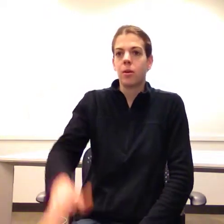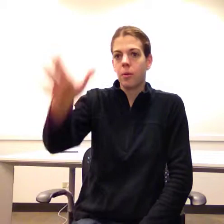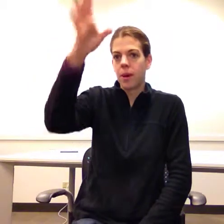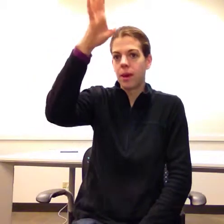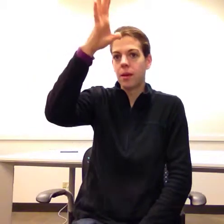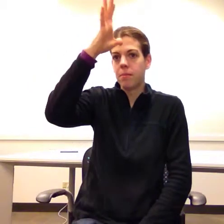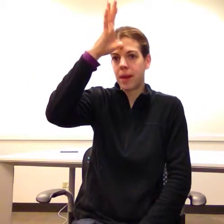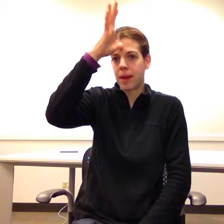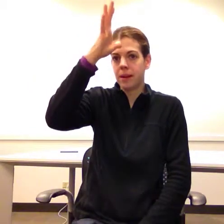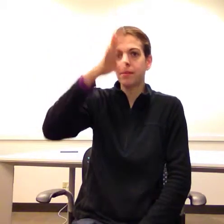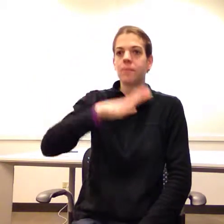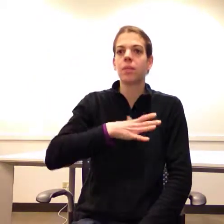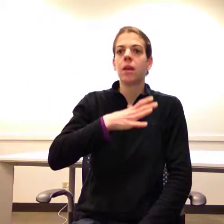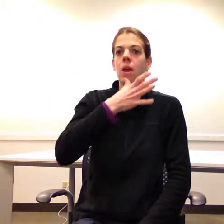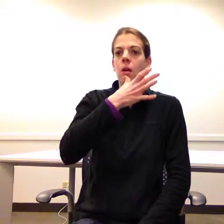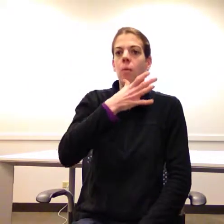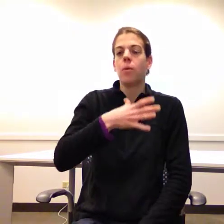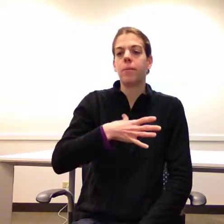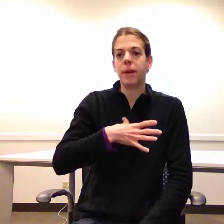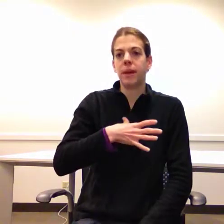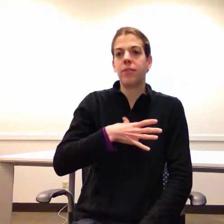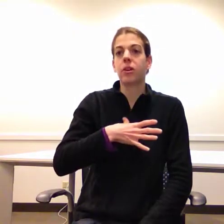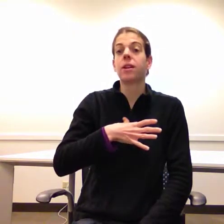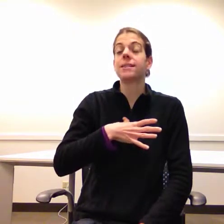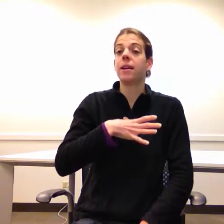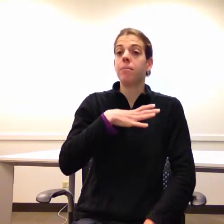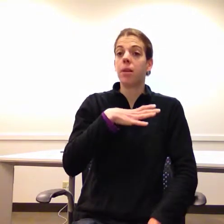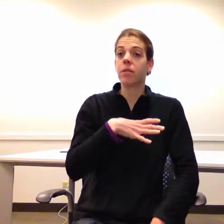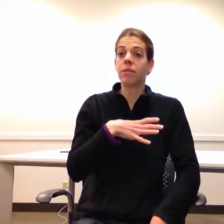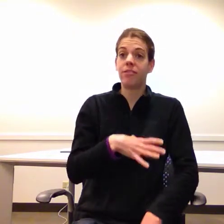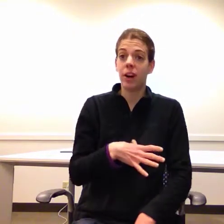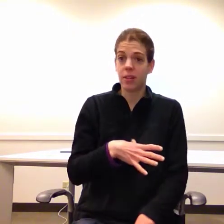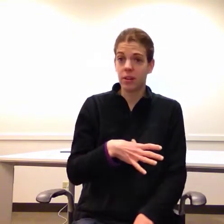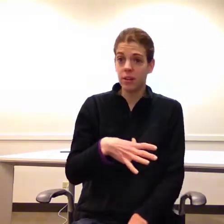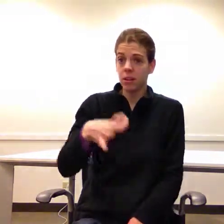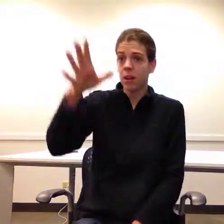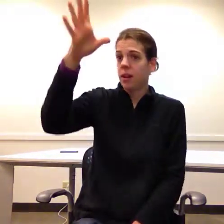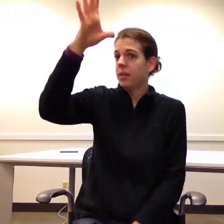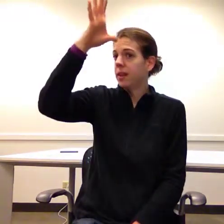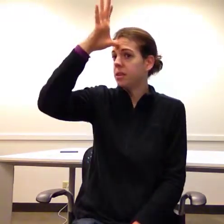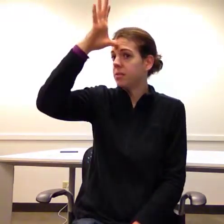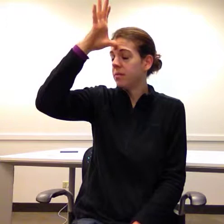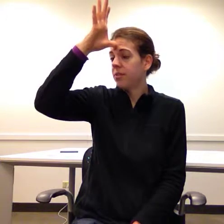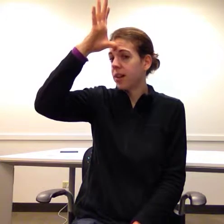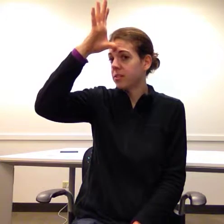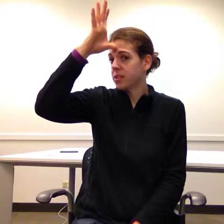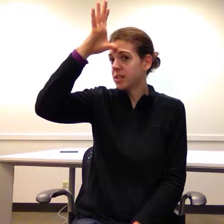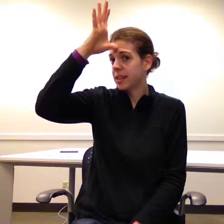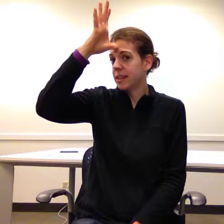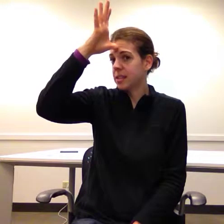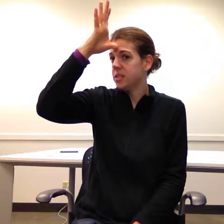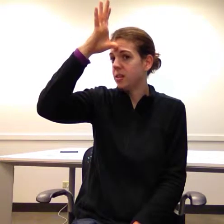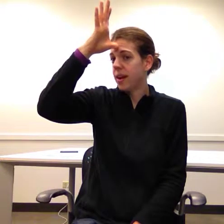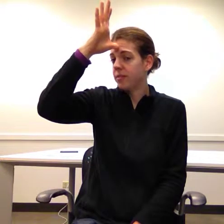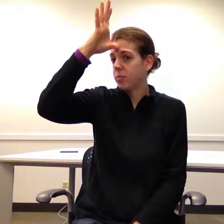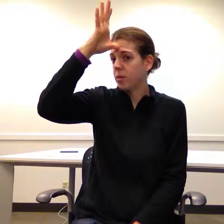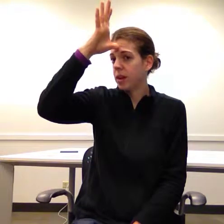so man, woman. If you're going to sign mother and father, then the father is just like this. You don't have to move it at all.